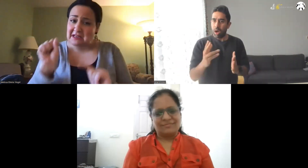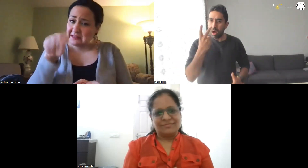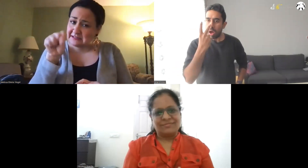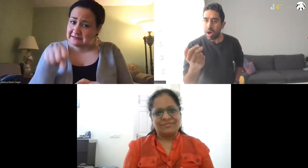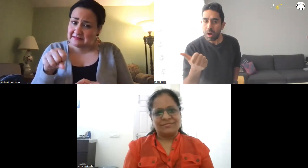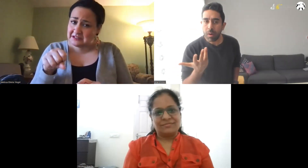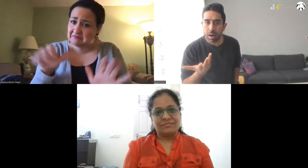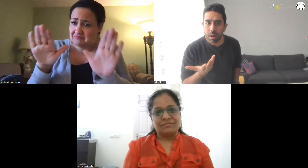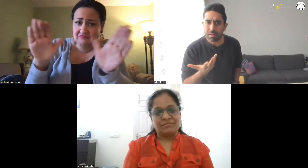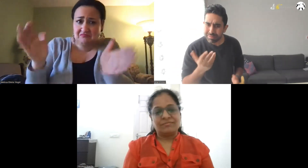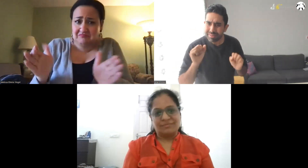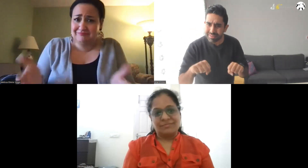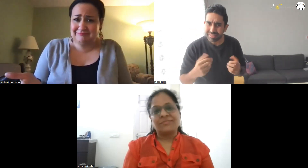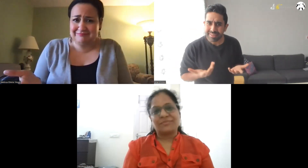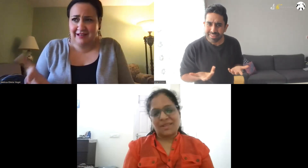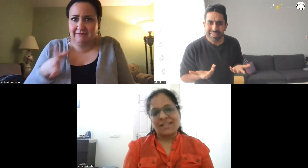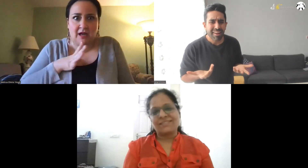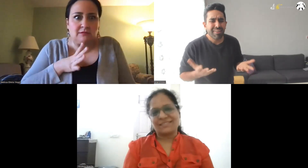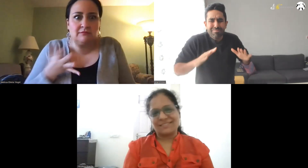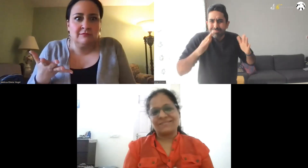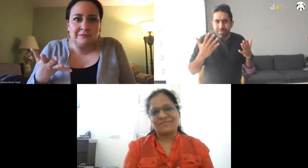up, whatever you feel like.